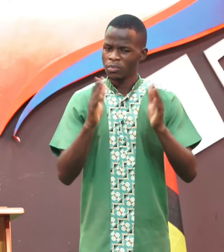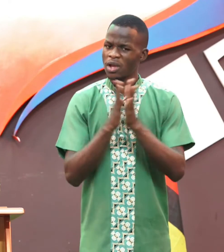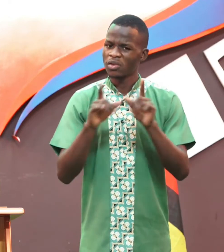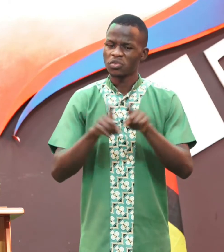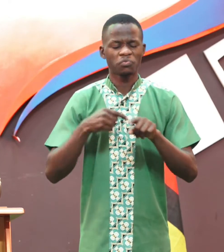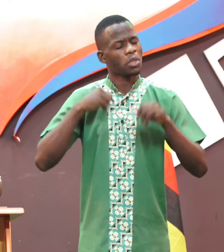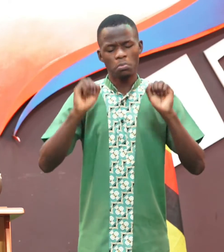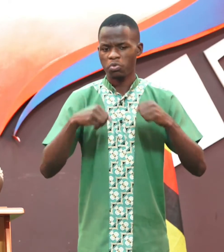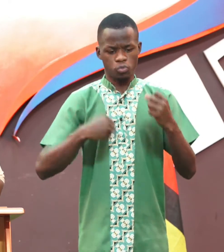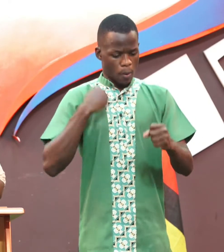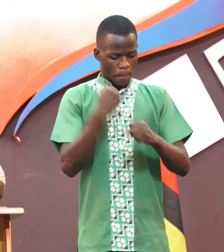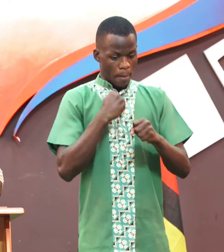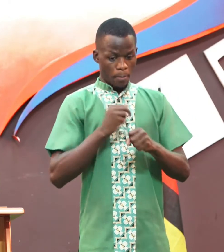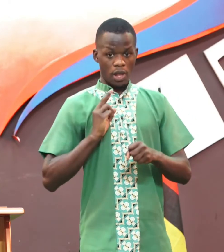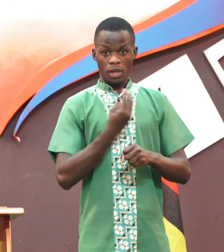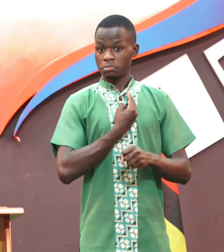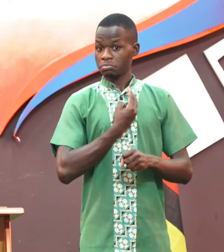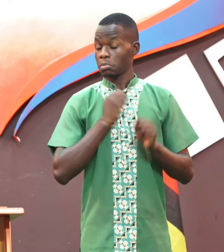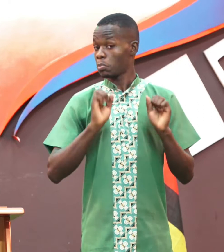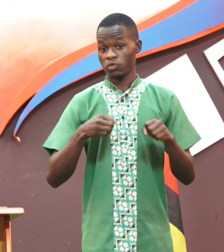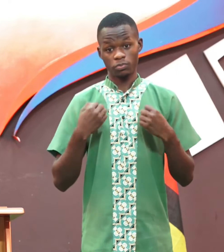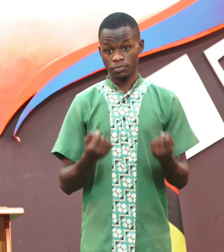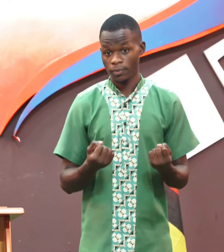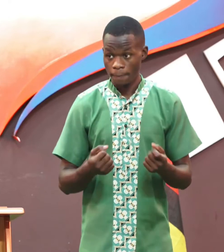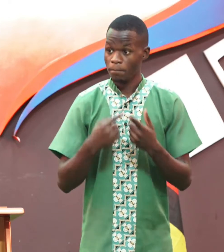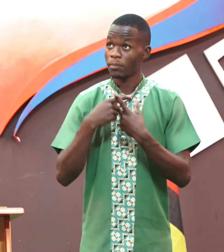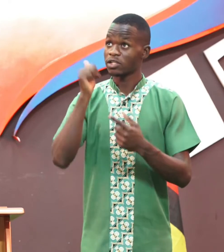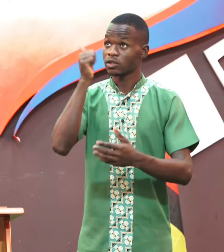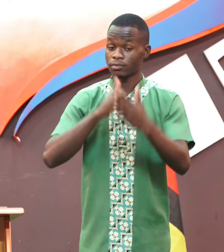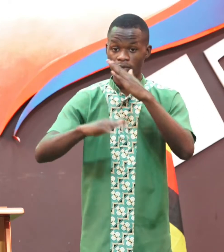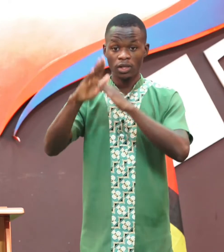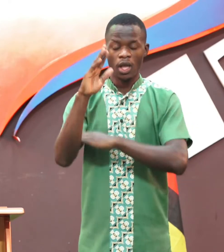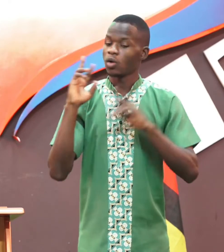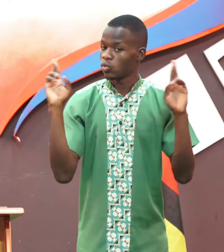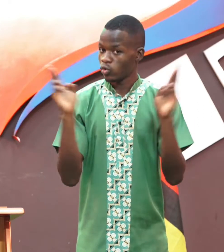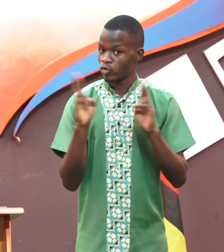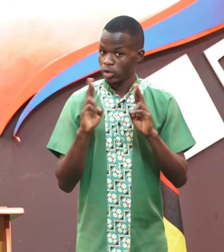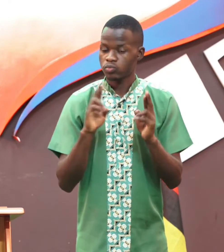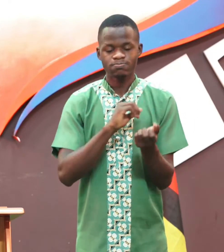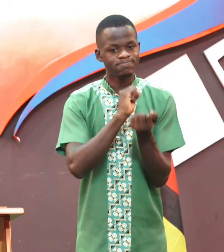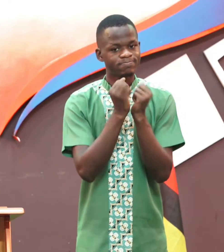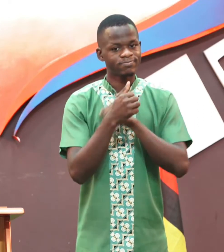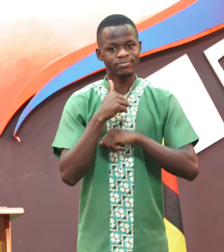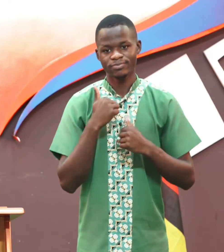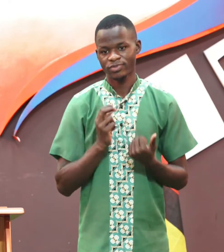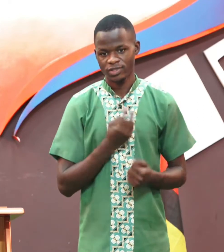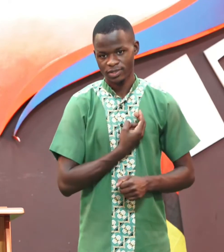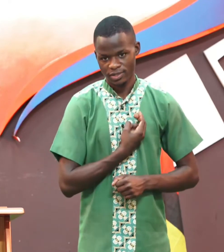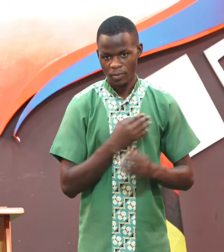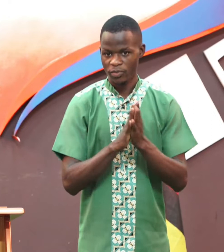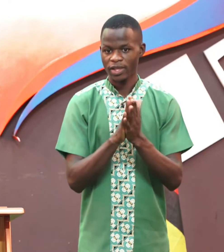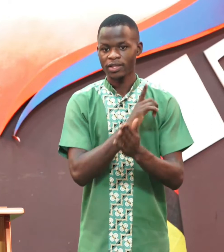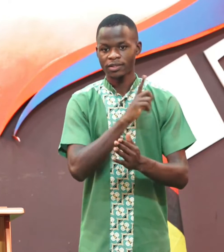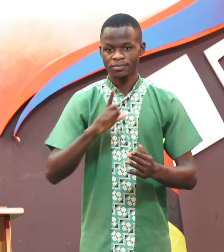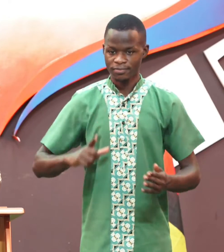our hearts. And we cannot put ourselves right. But he is there to put us right.